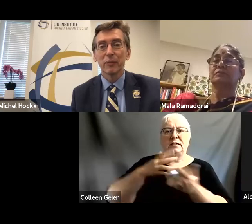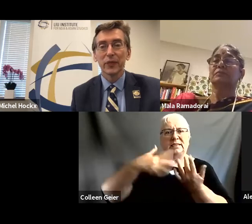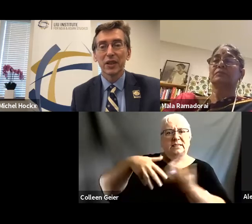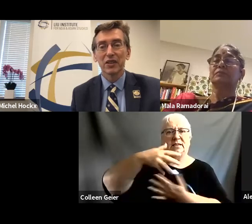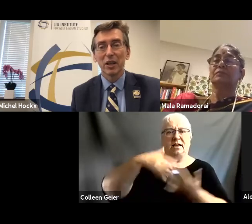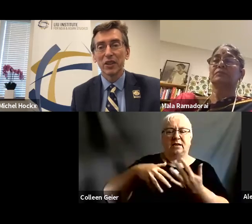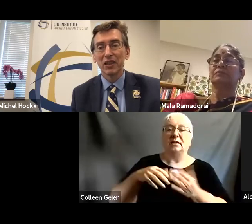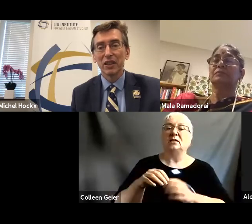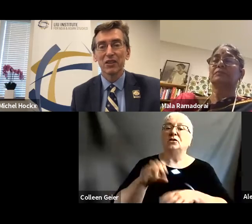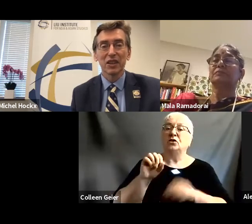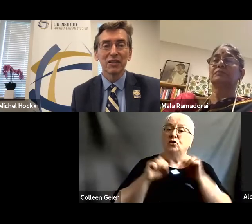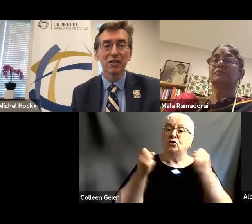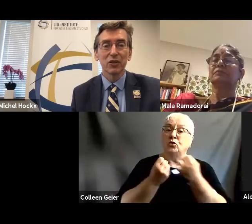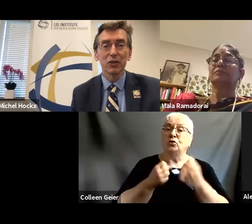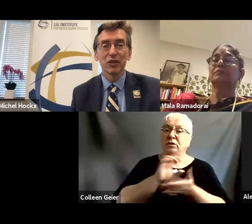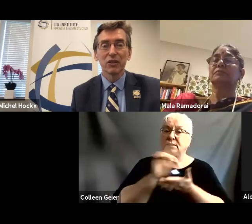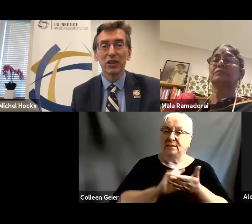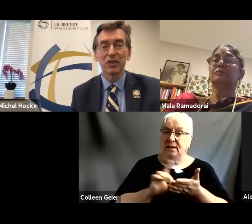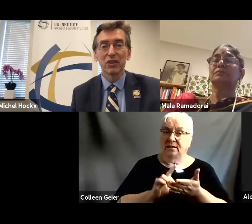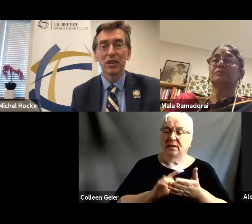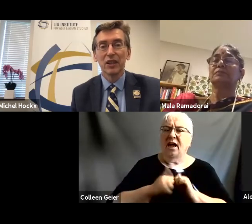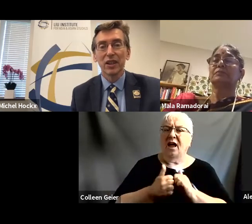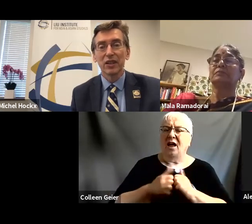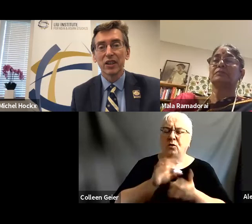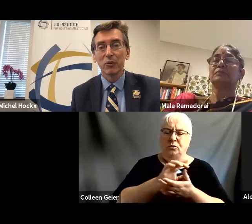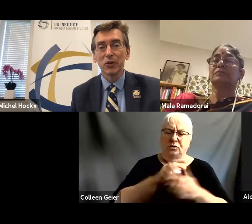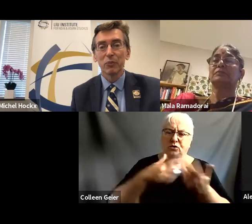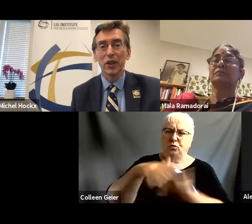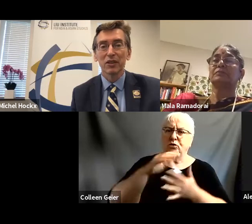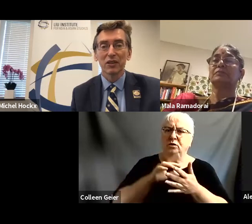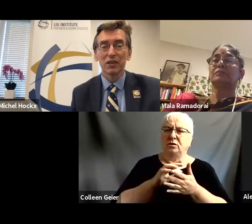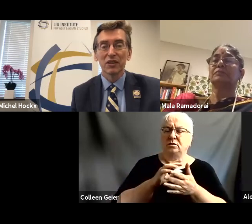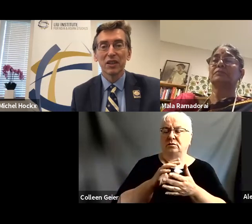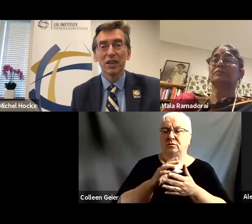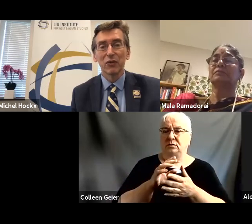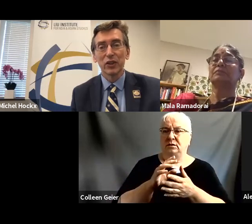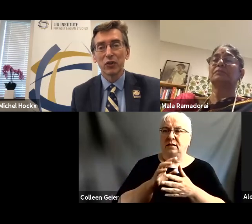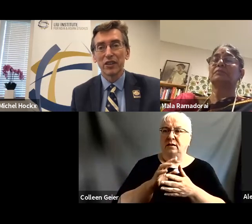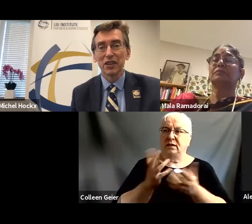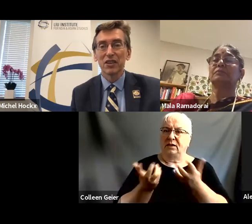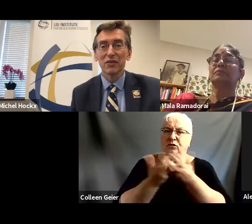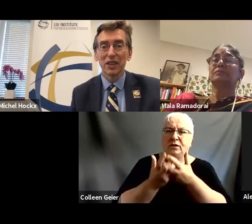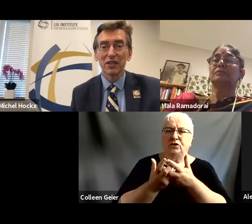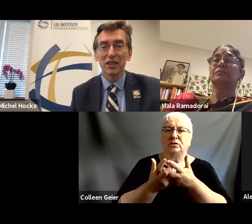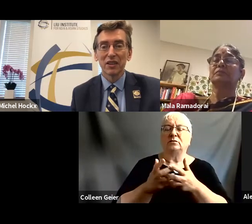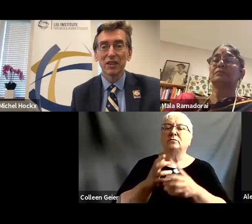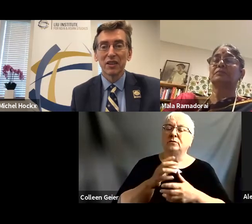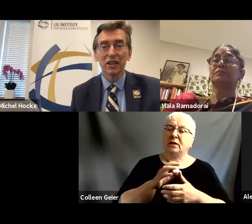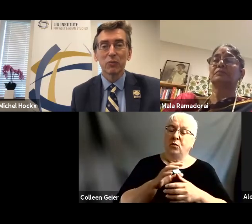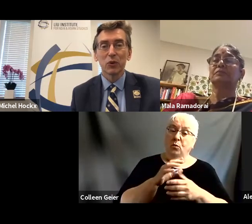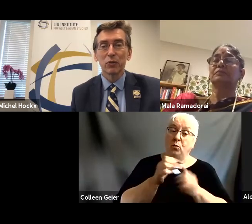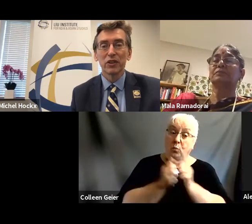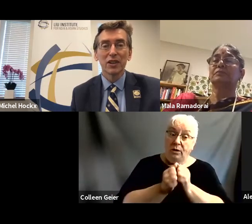design, examining the intersection of social innovation and collaborative practices and visualization of data,